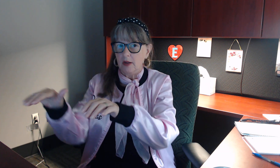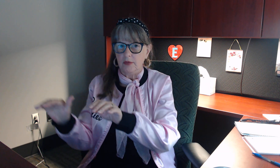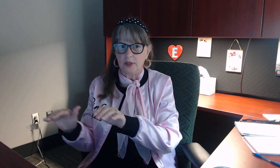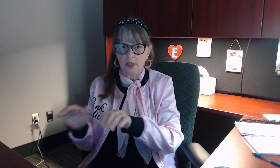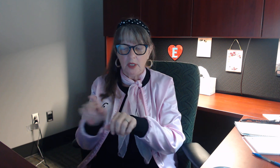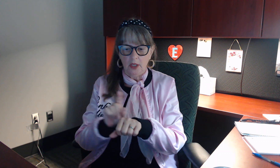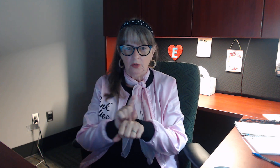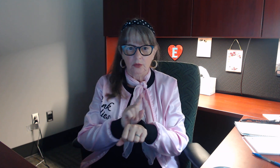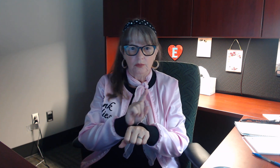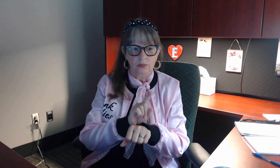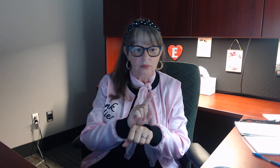and you're